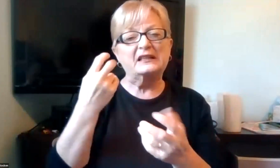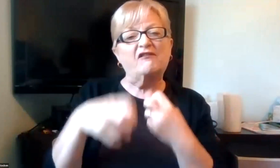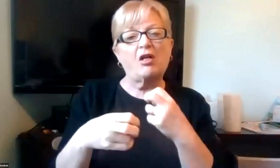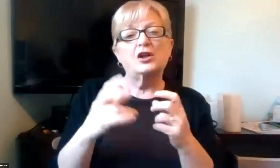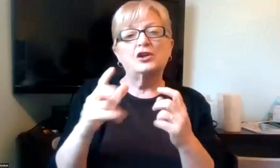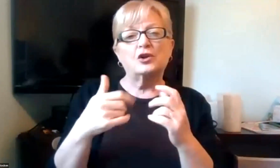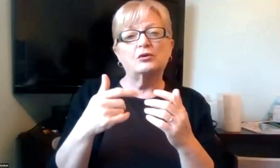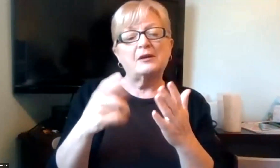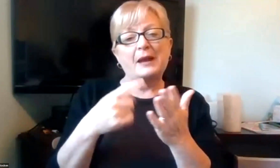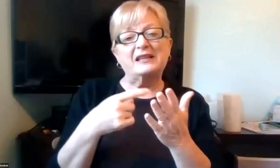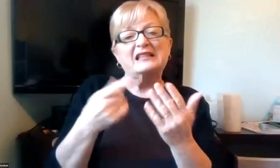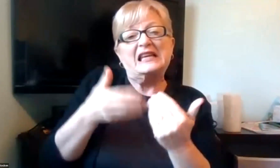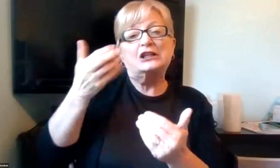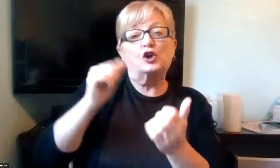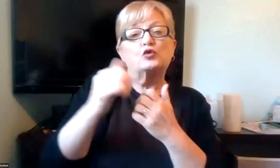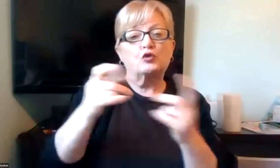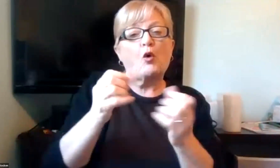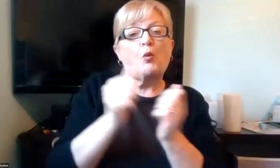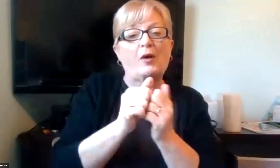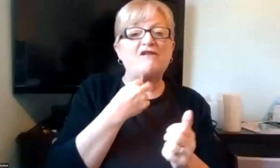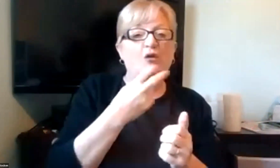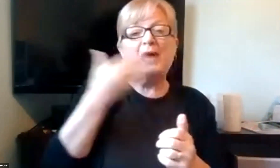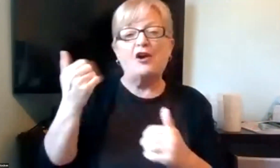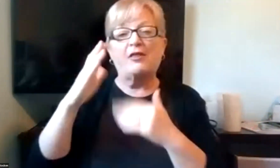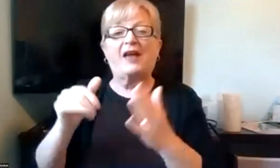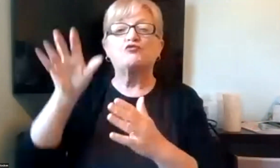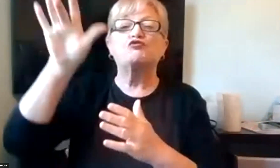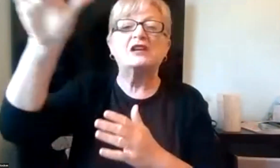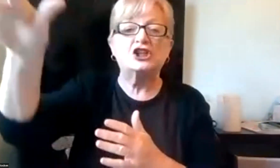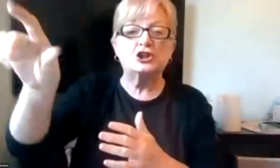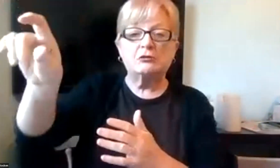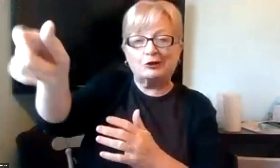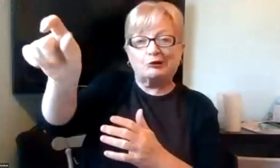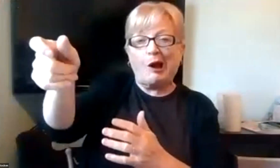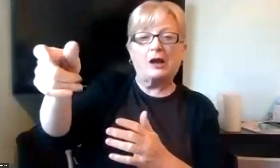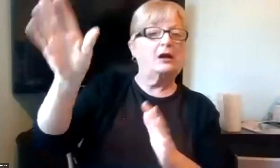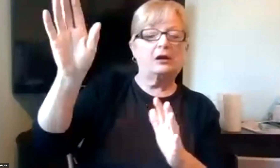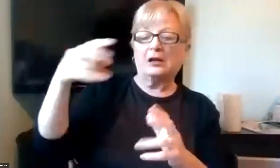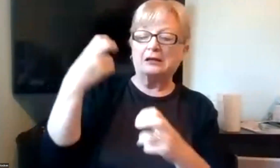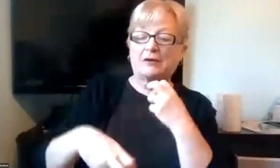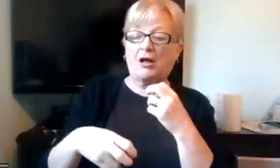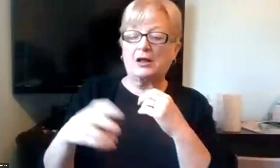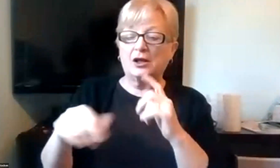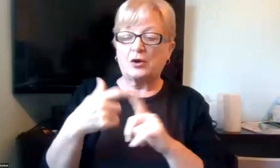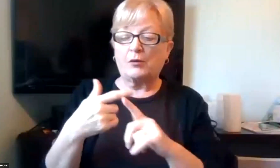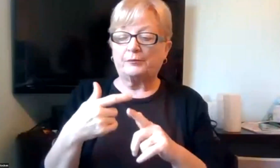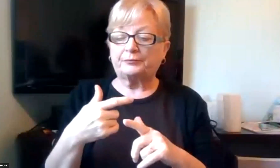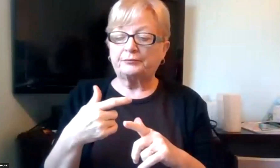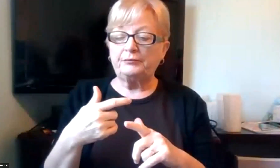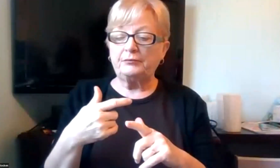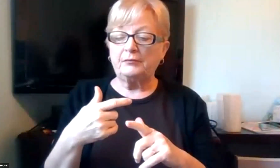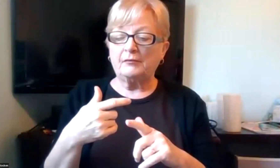than trying to place something in an area, and especially in a crowded kitchen, that's down where I